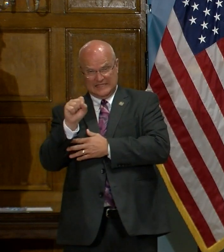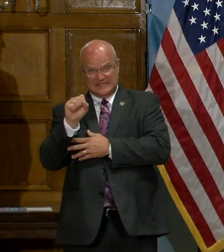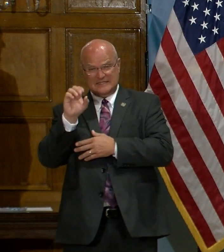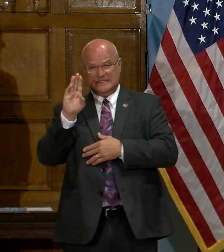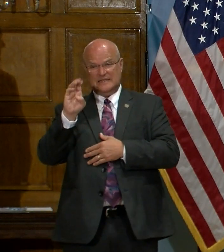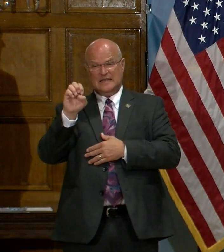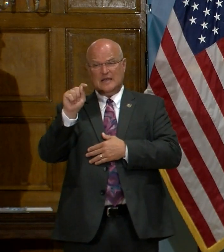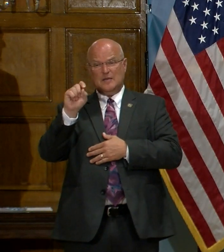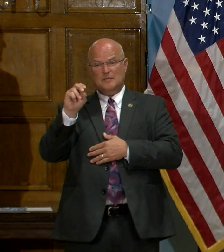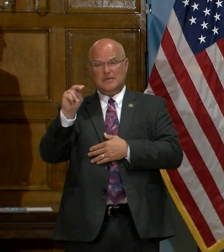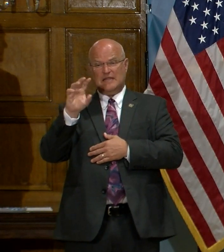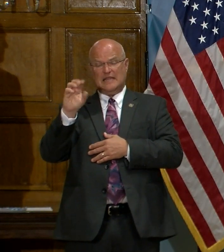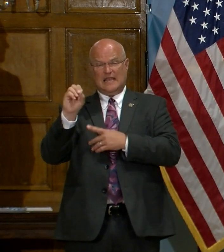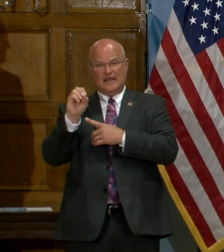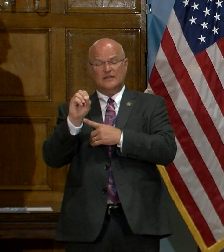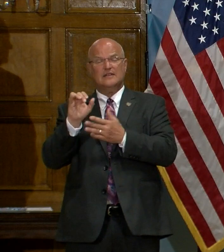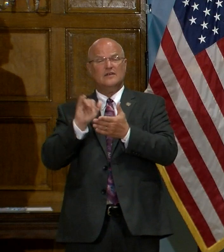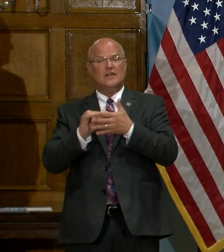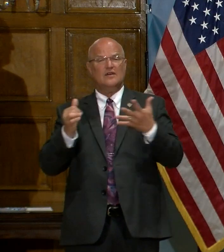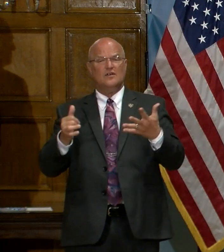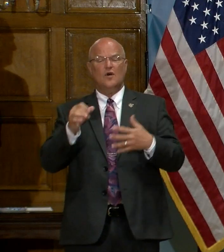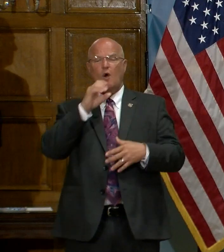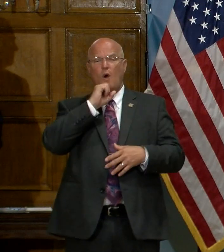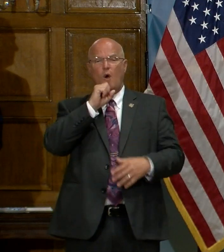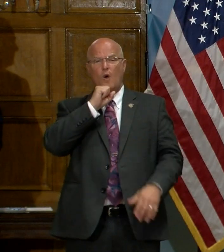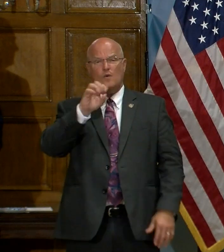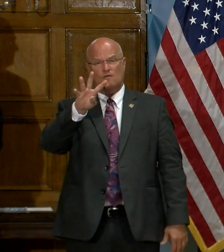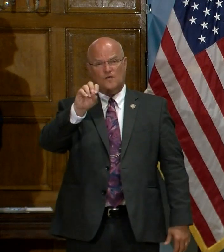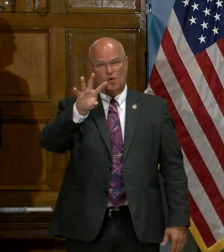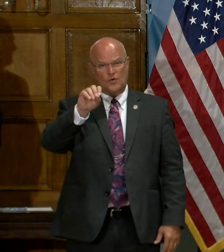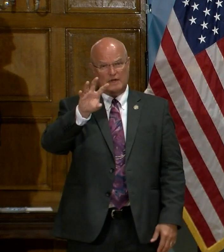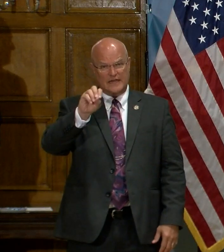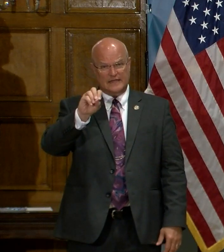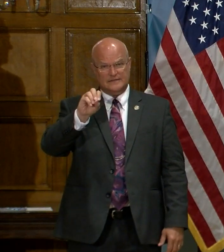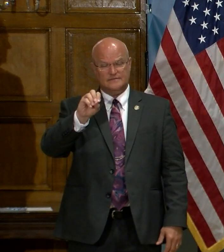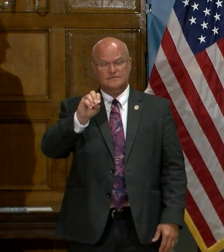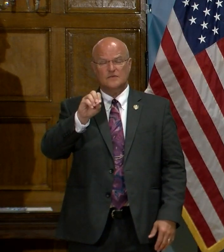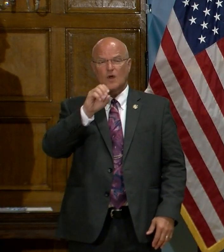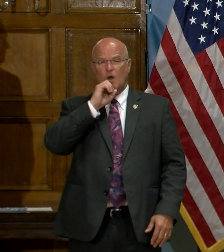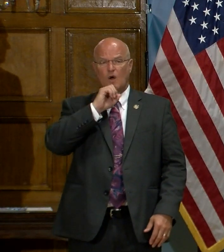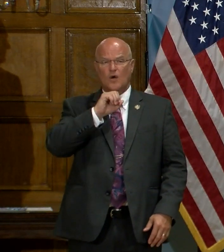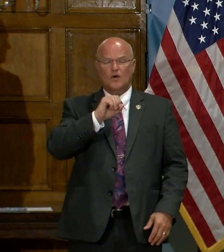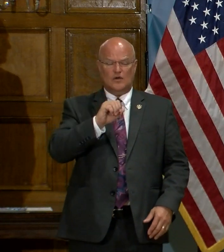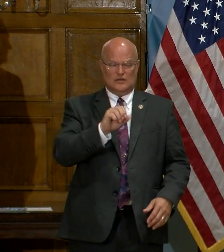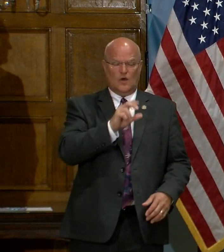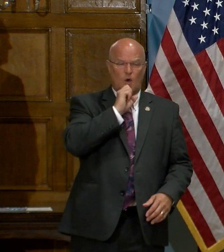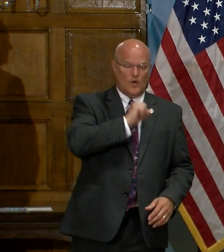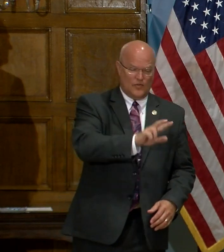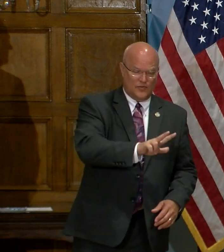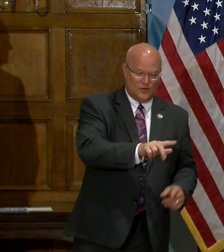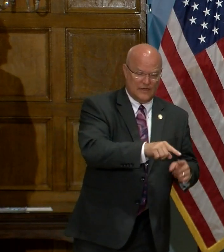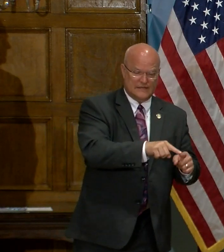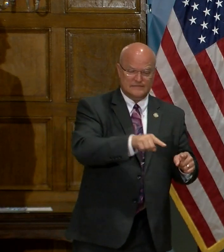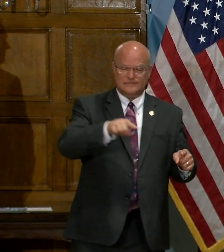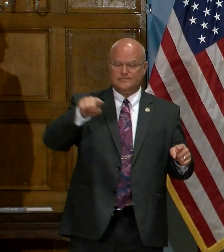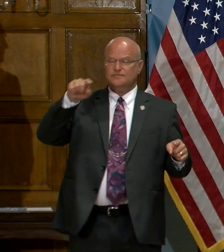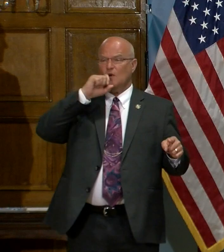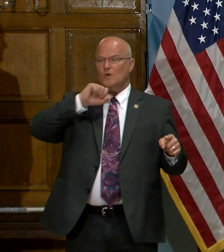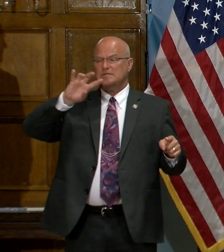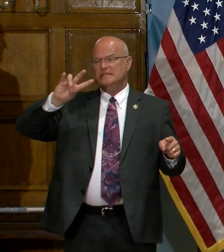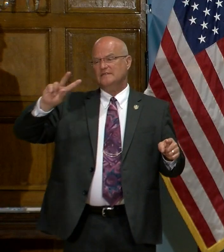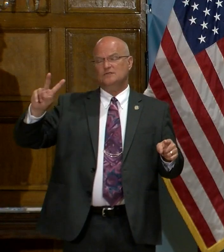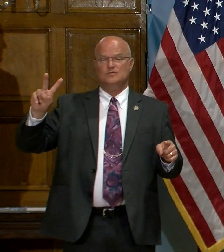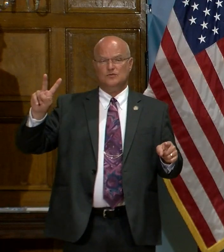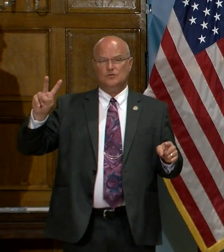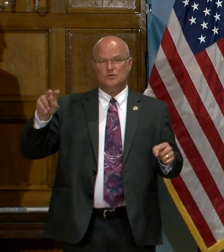Benton County was 40 years old, with a range from 3 as the youngest and 72 as the